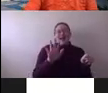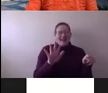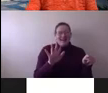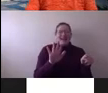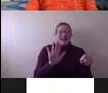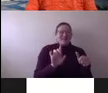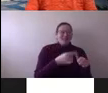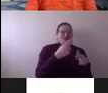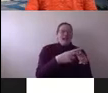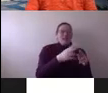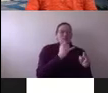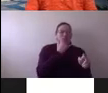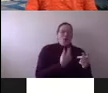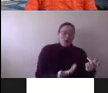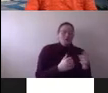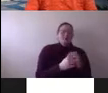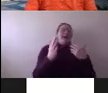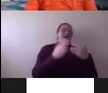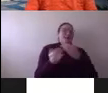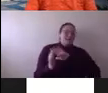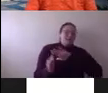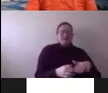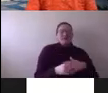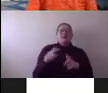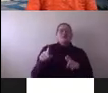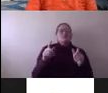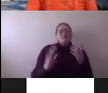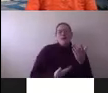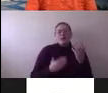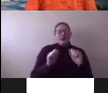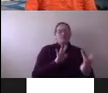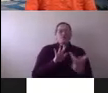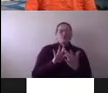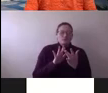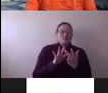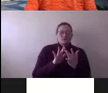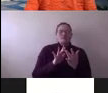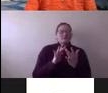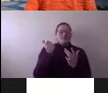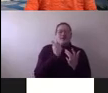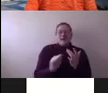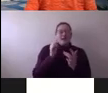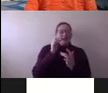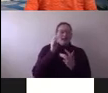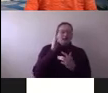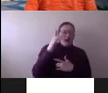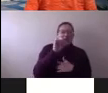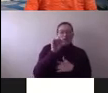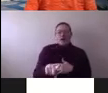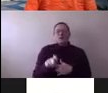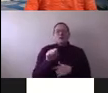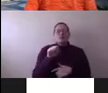first name. But anyway, so you're welcome to contact me with any further questions,